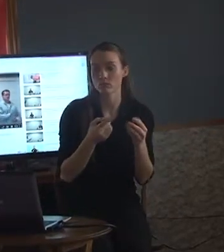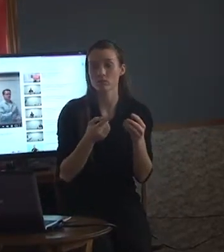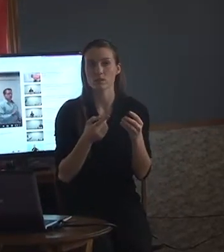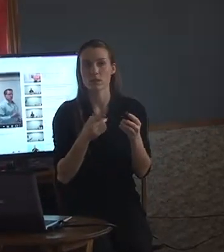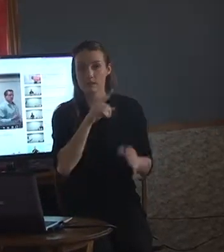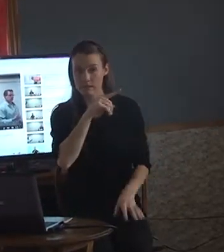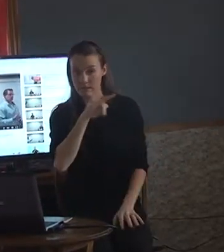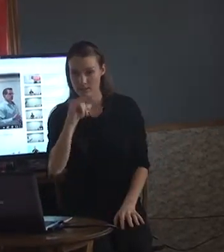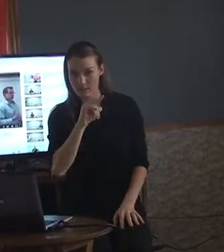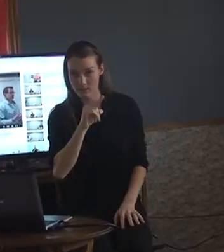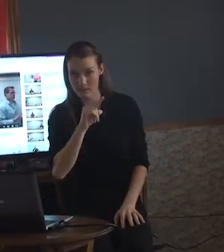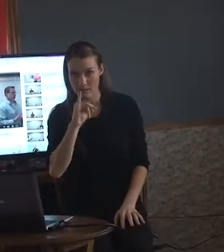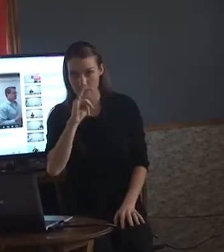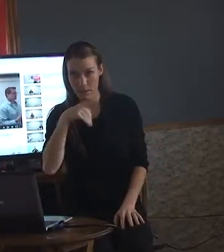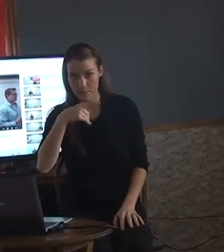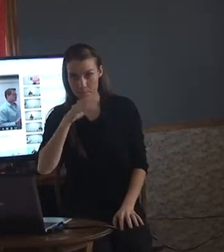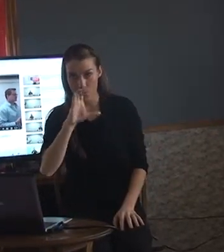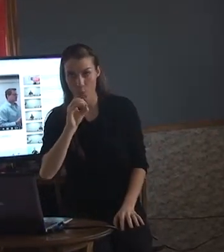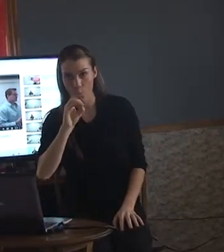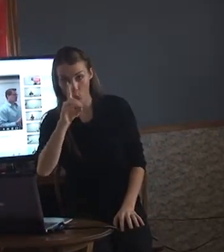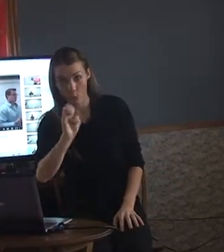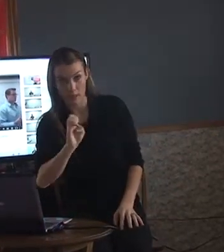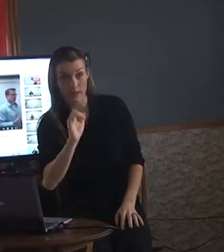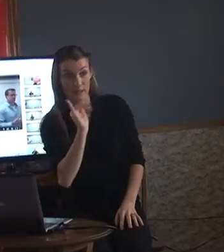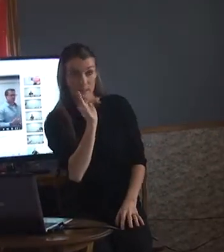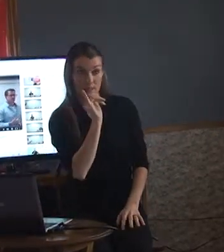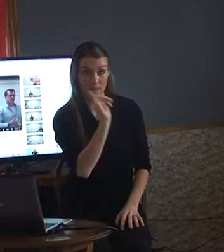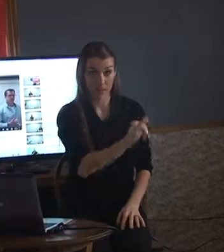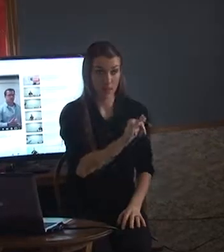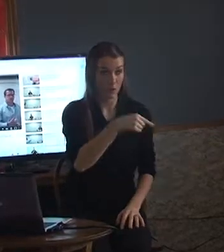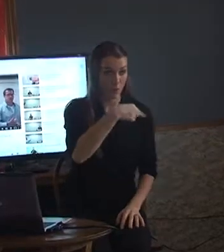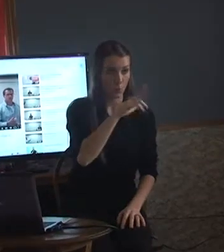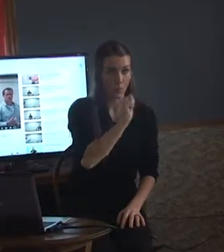code? Would that be qualitative or quantitative? What do you think?